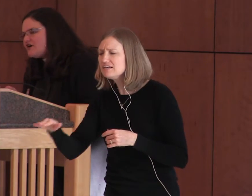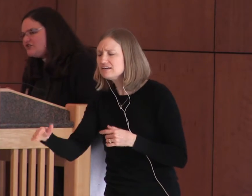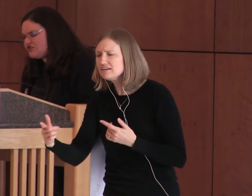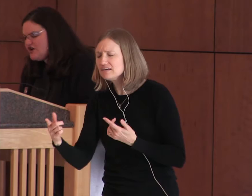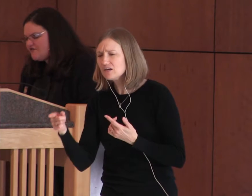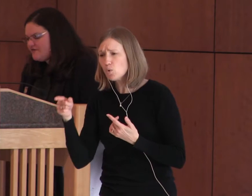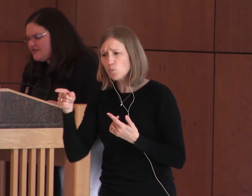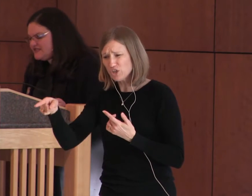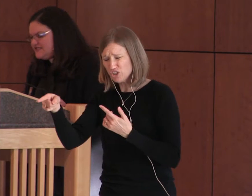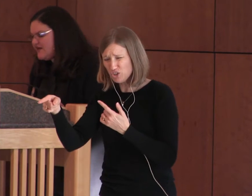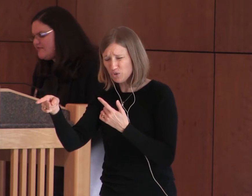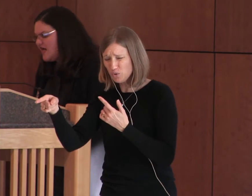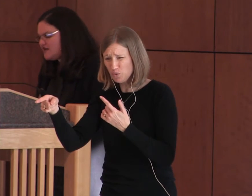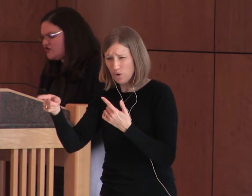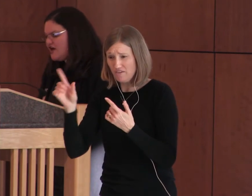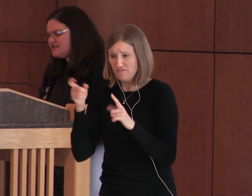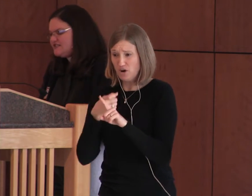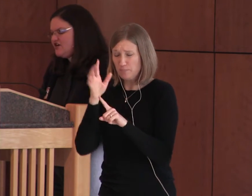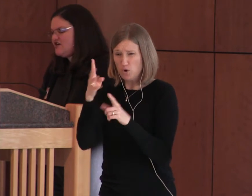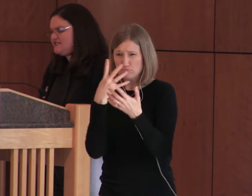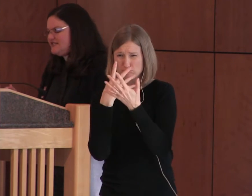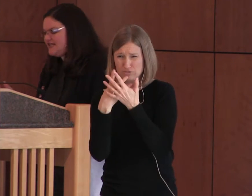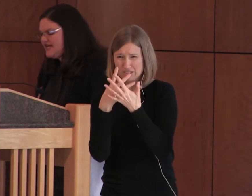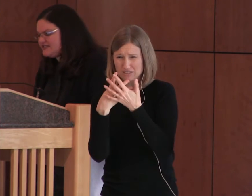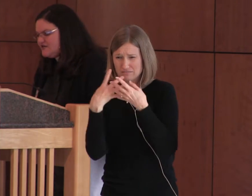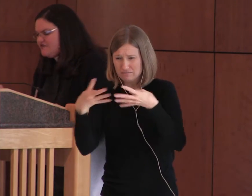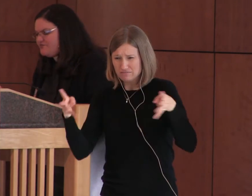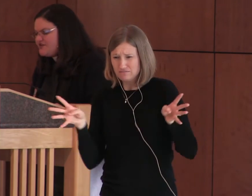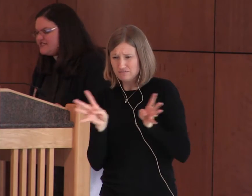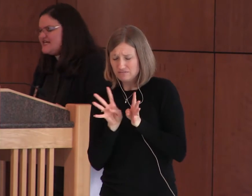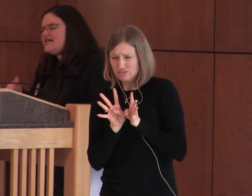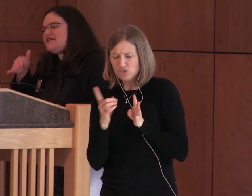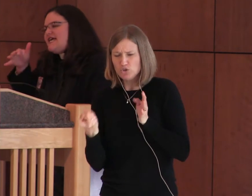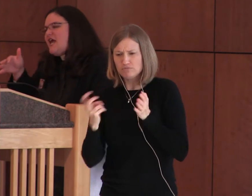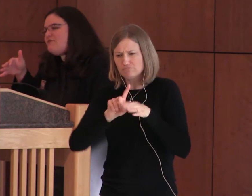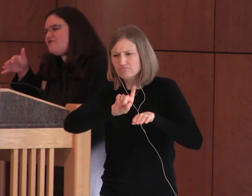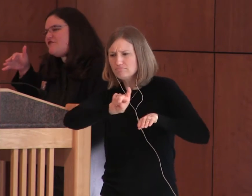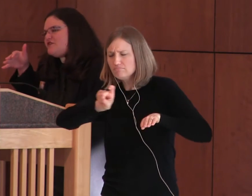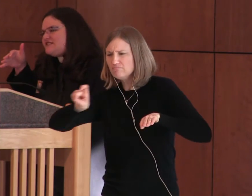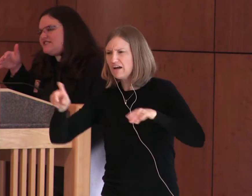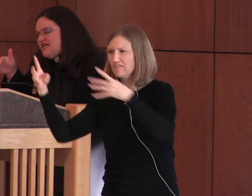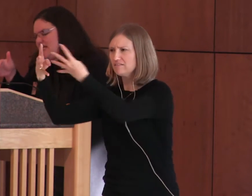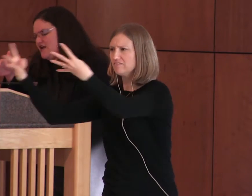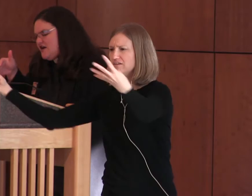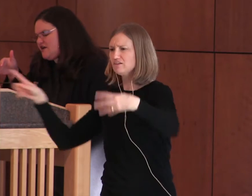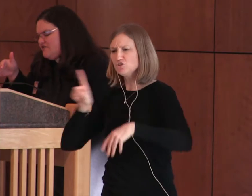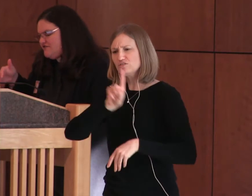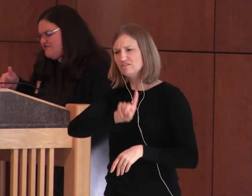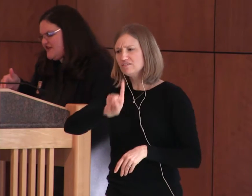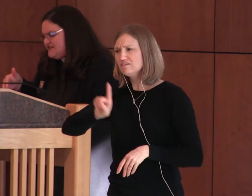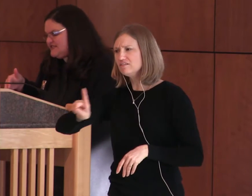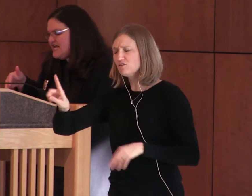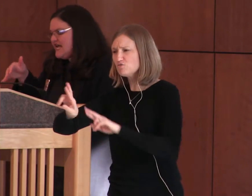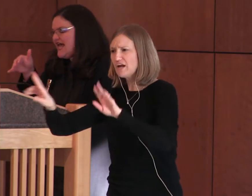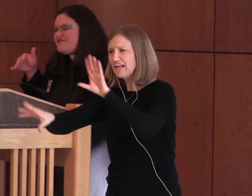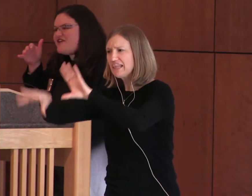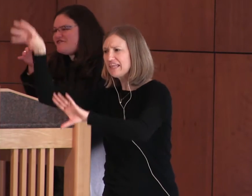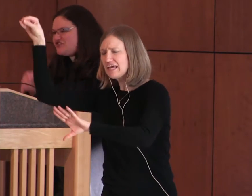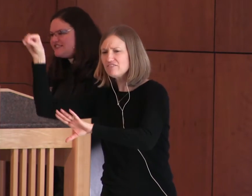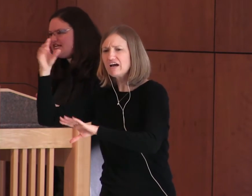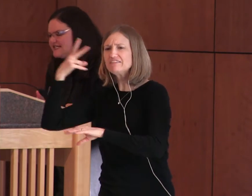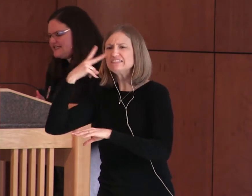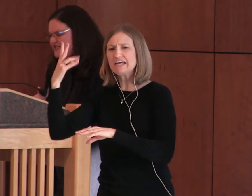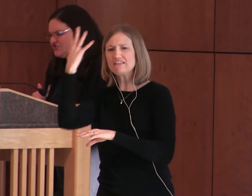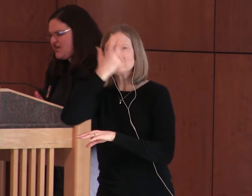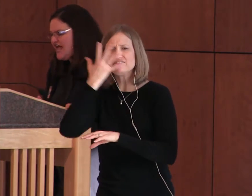you marched from the cell block across the yard to the gate of the prison, the camera focused in on your face, and I have